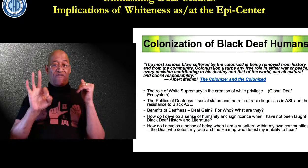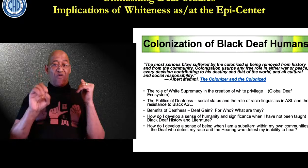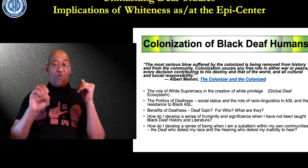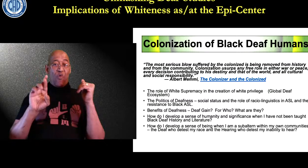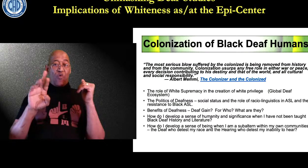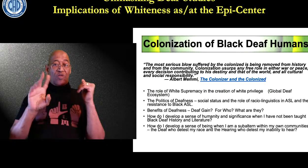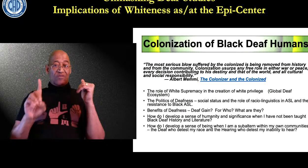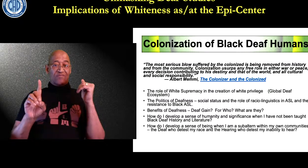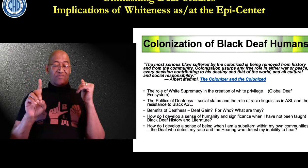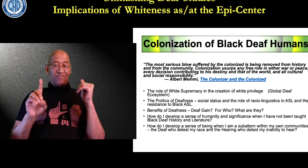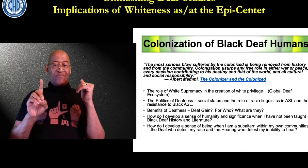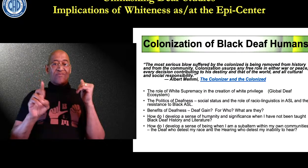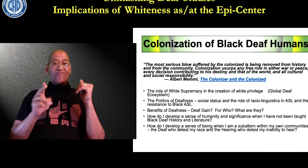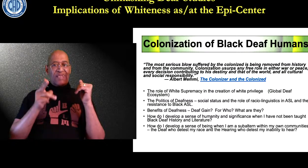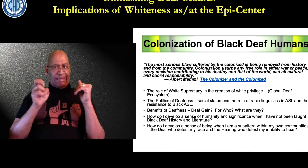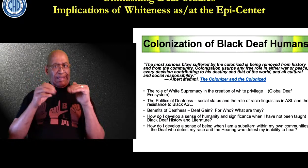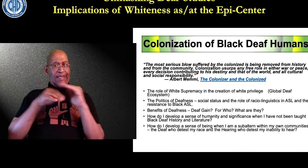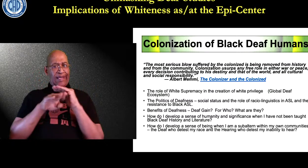class.